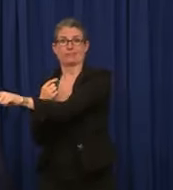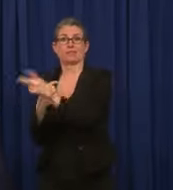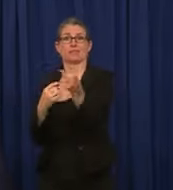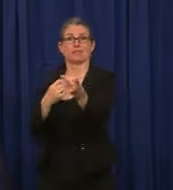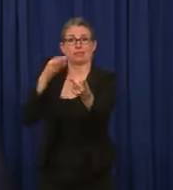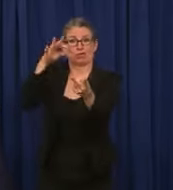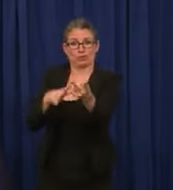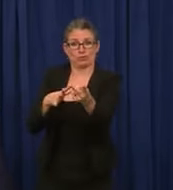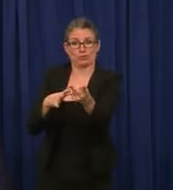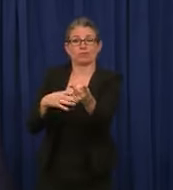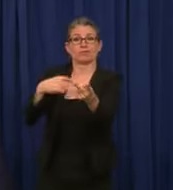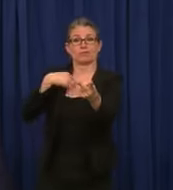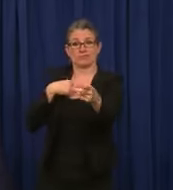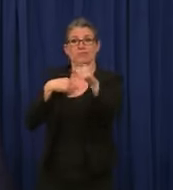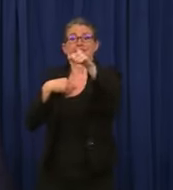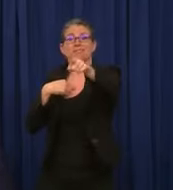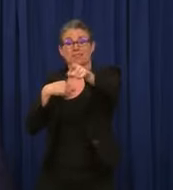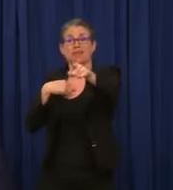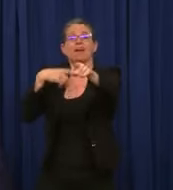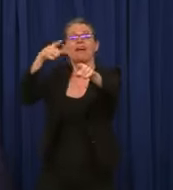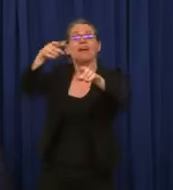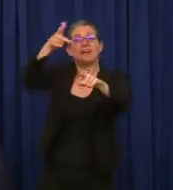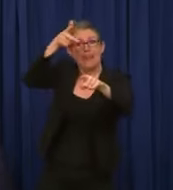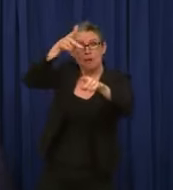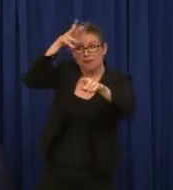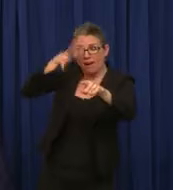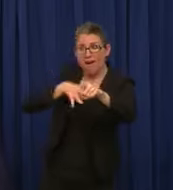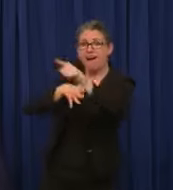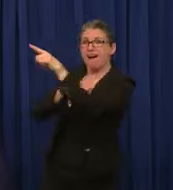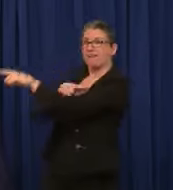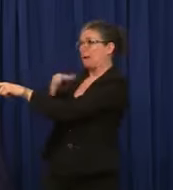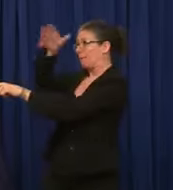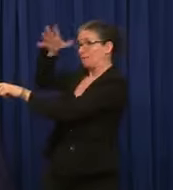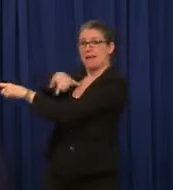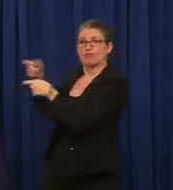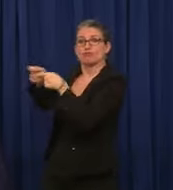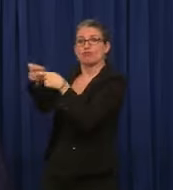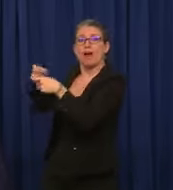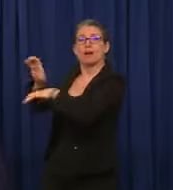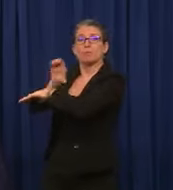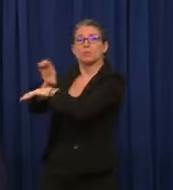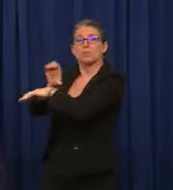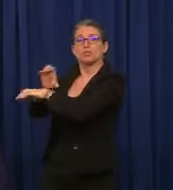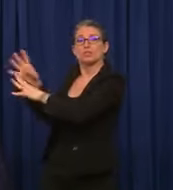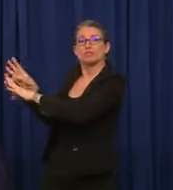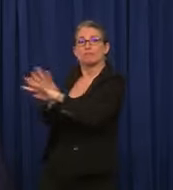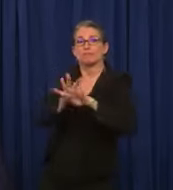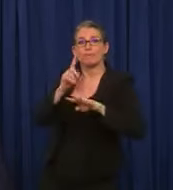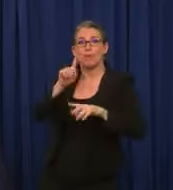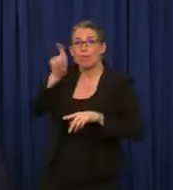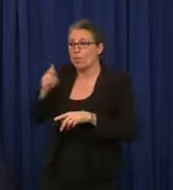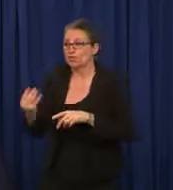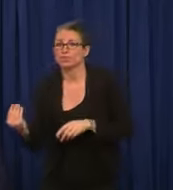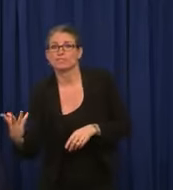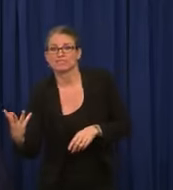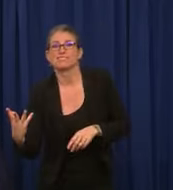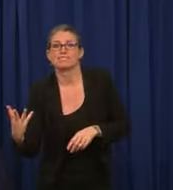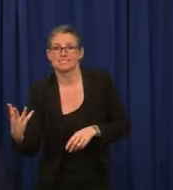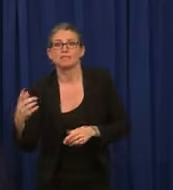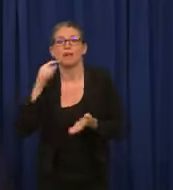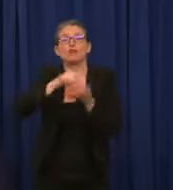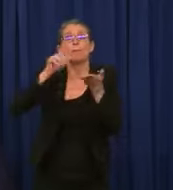our camera, Dr. Thibodeau, and our gentleman working on the computer, but the reporters are actually on the